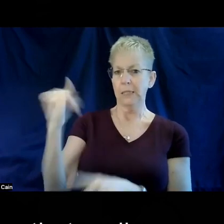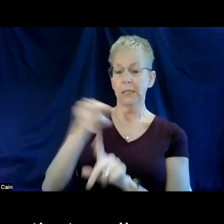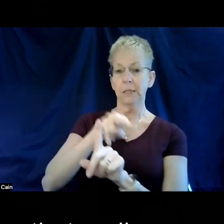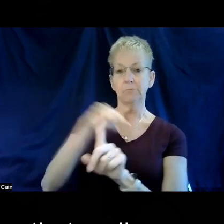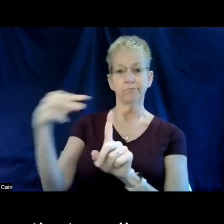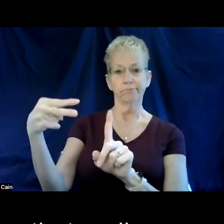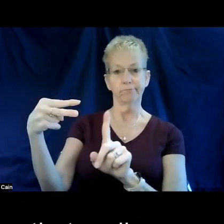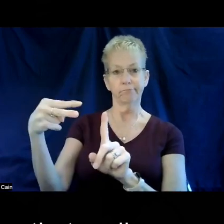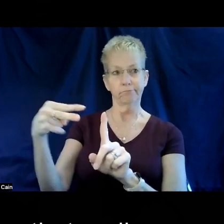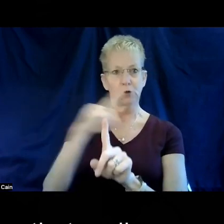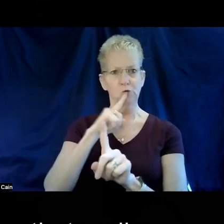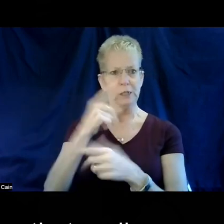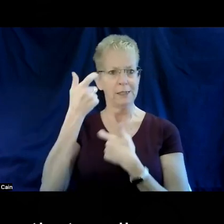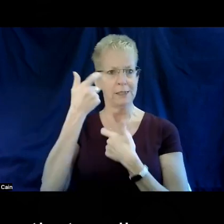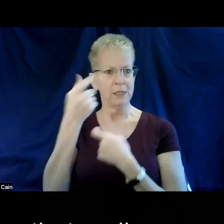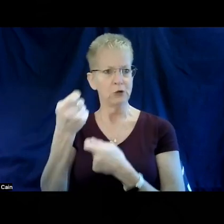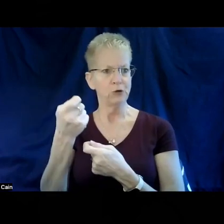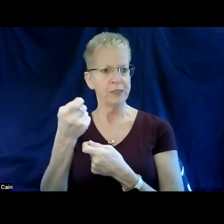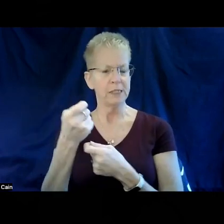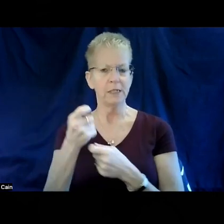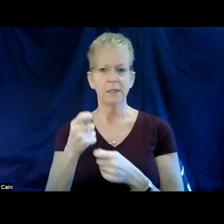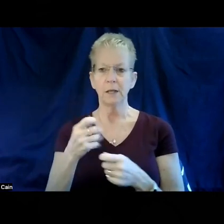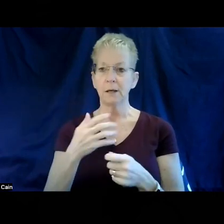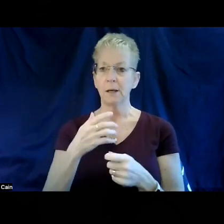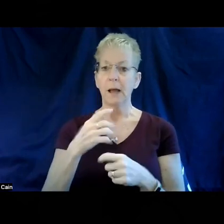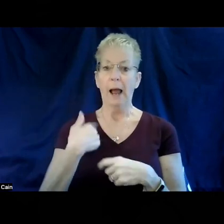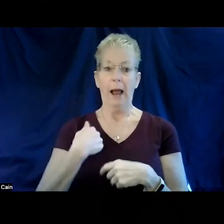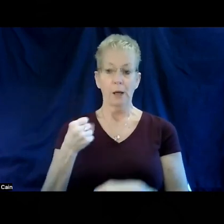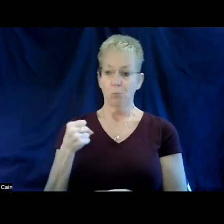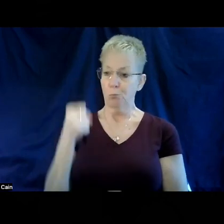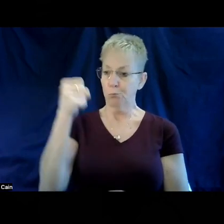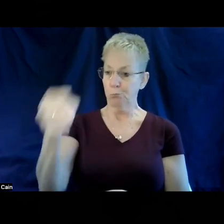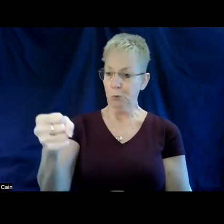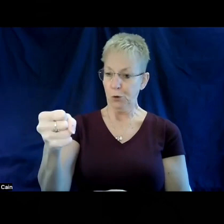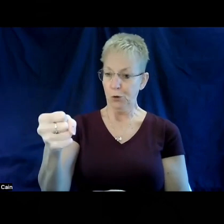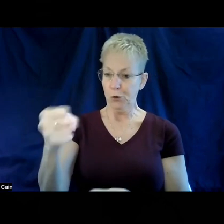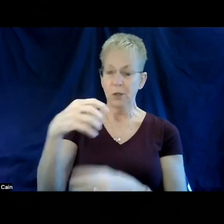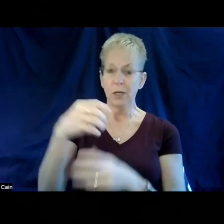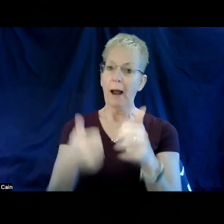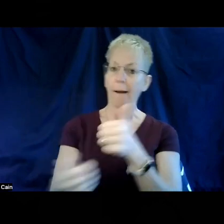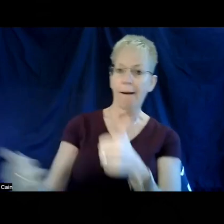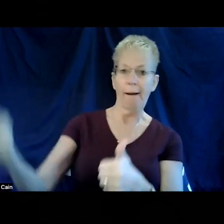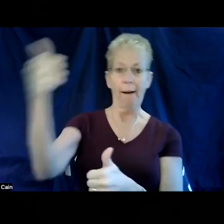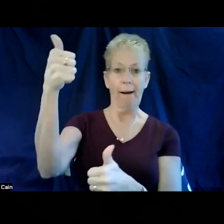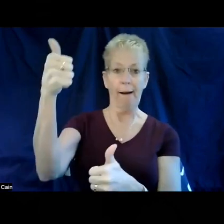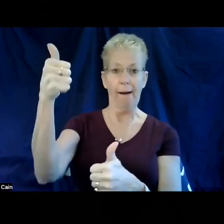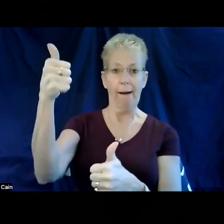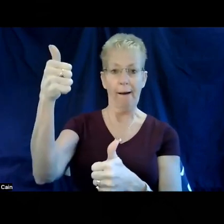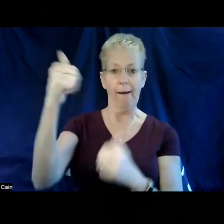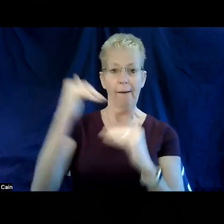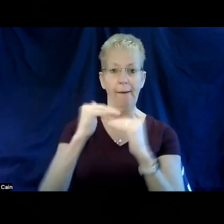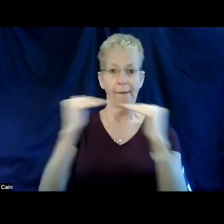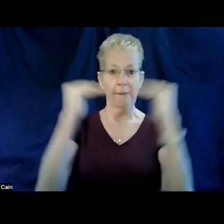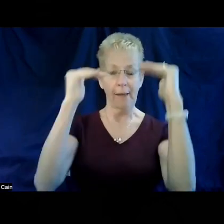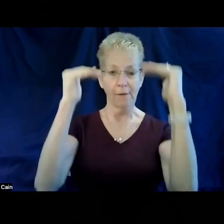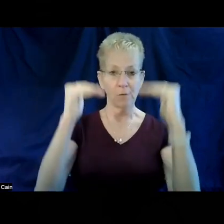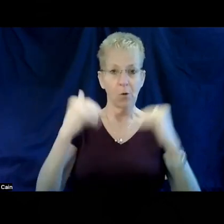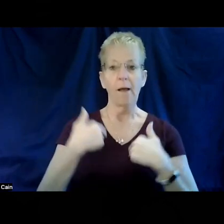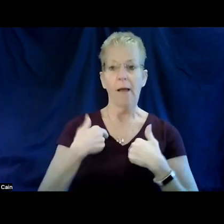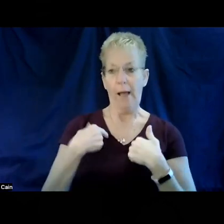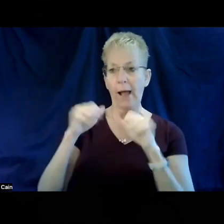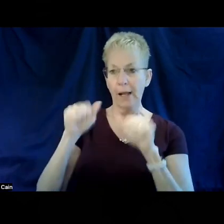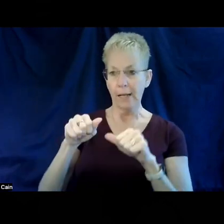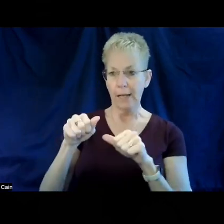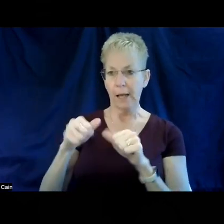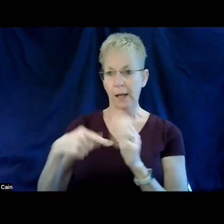as interesting, is that by placing him within the high command, I can illuminate